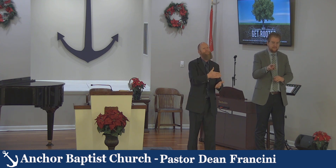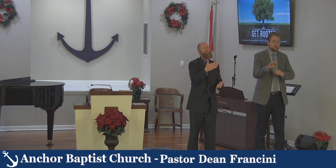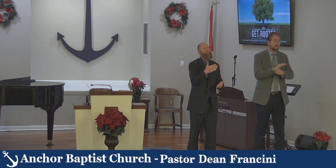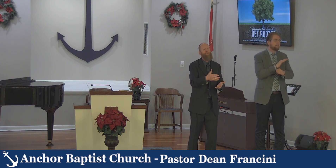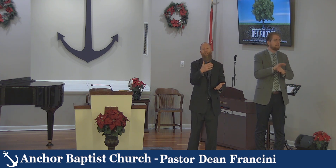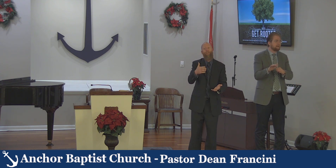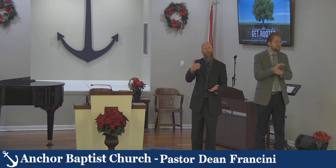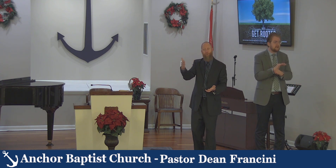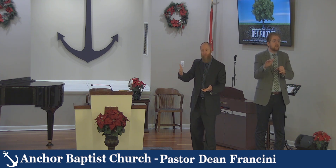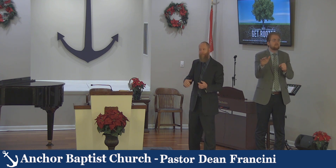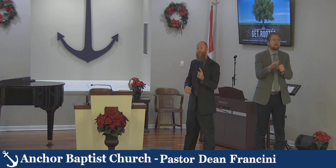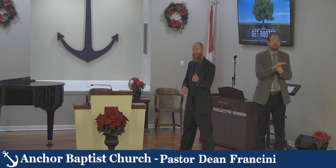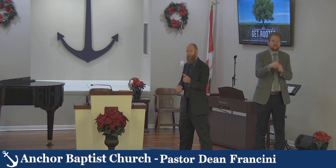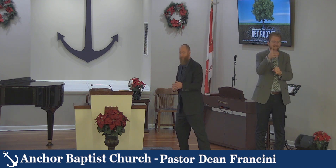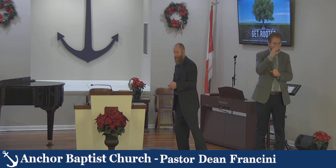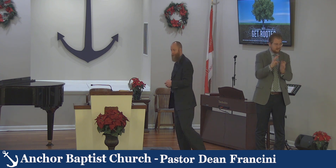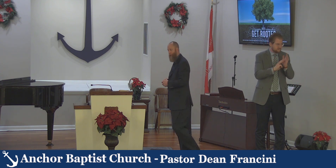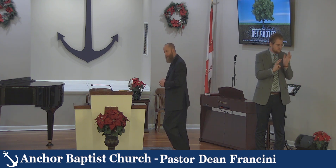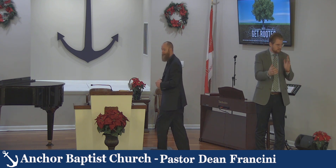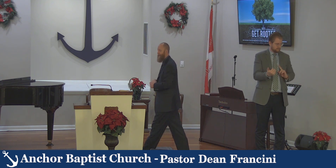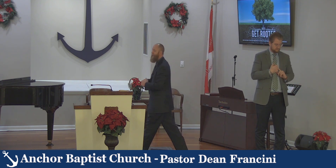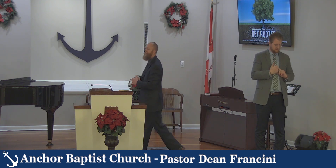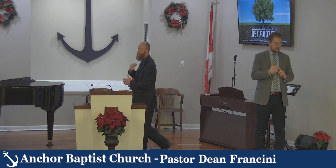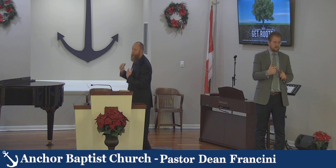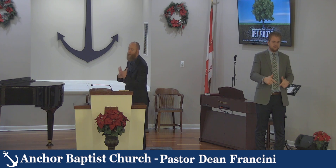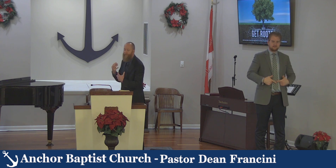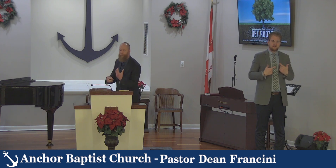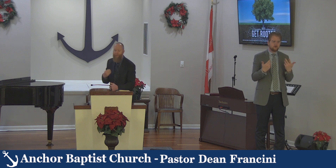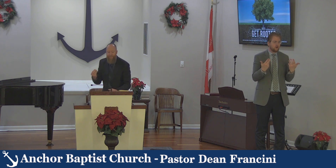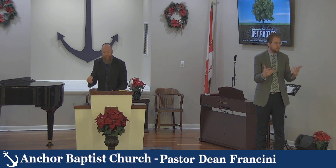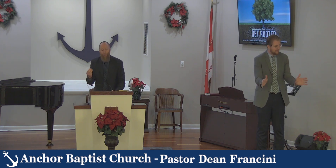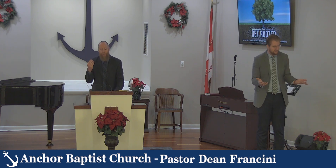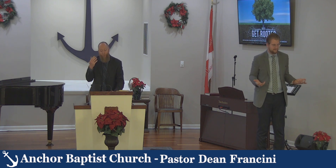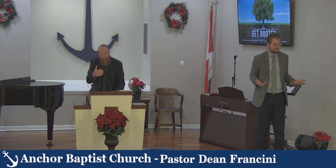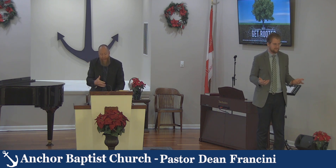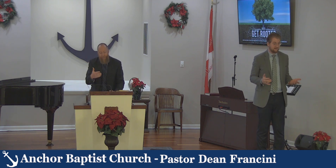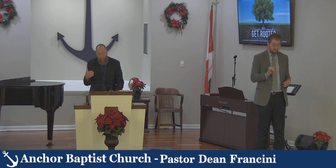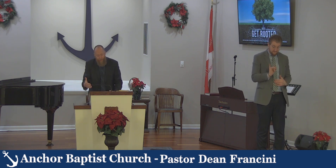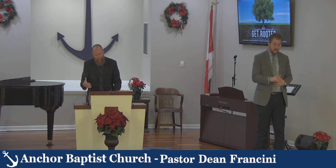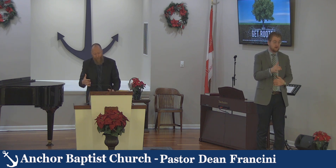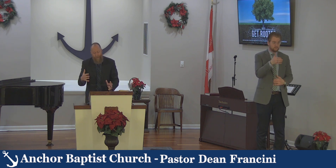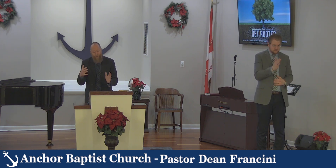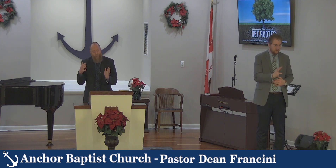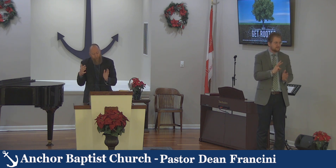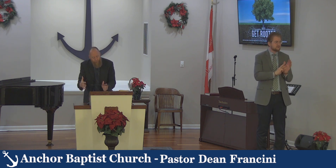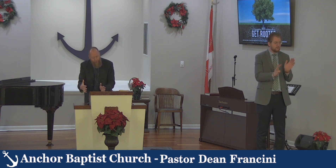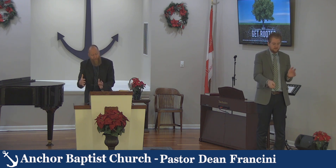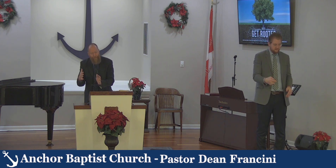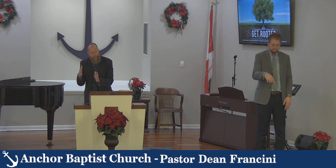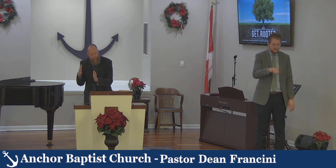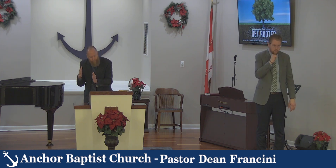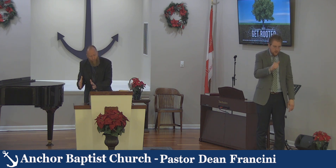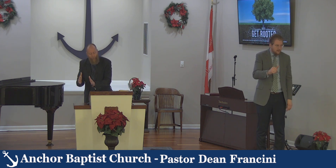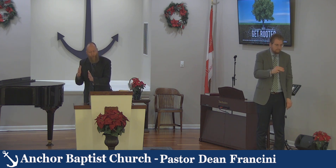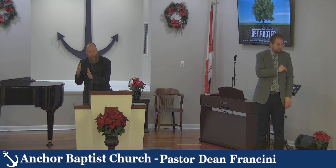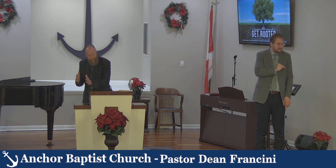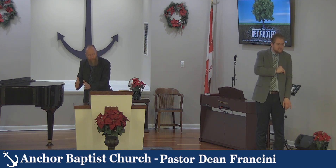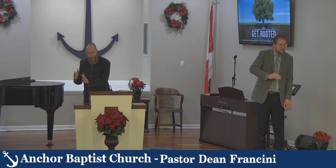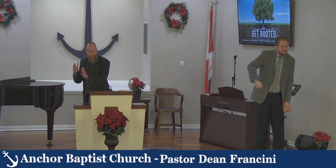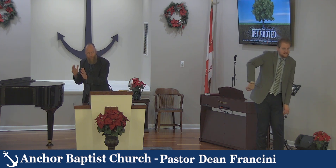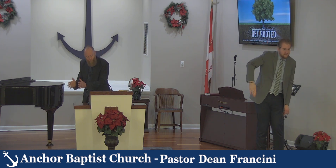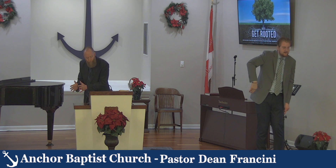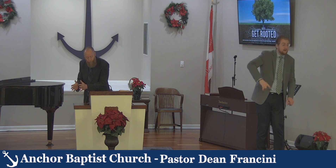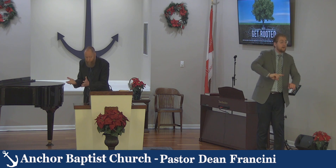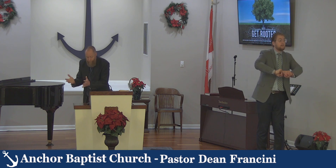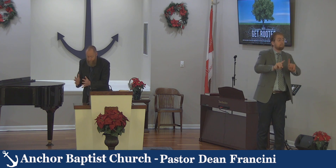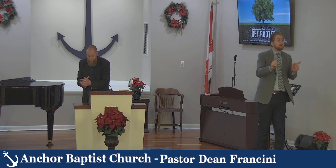were busy fulfilling God's will in their life already. They were already busy or being wise about their time, utilizing it for